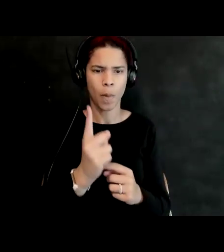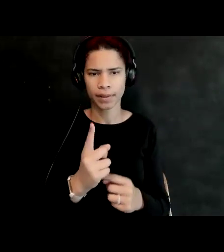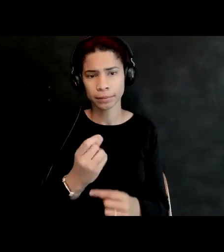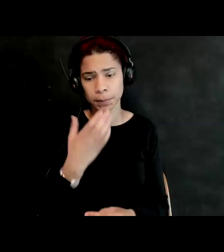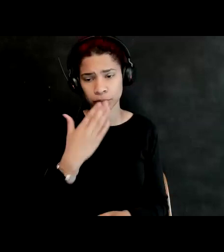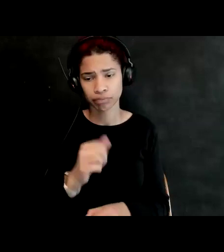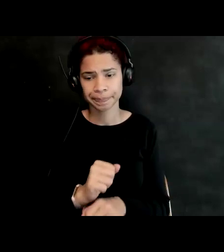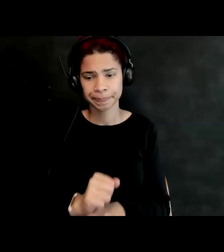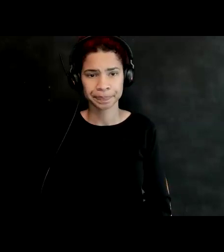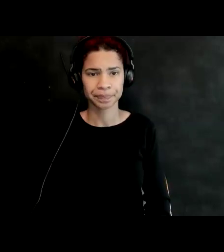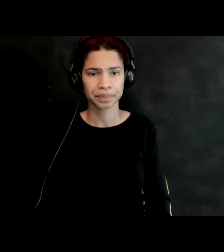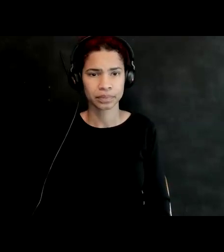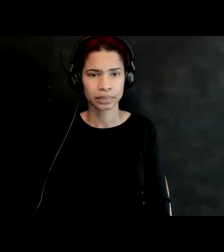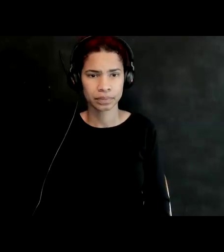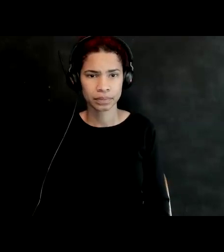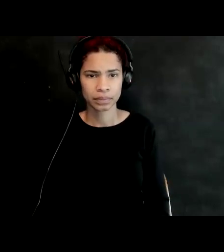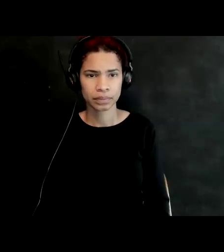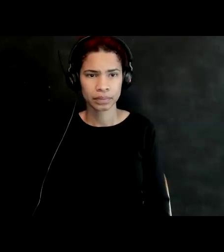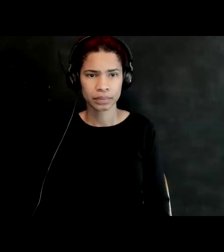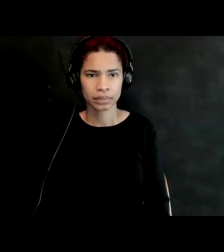done. Anybody else?